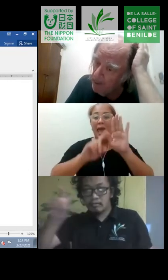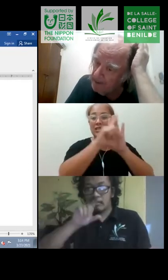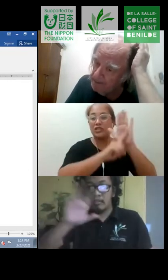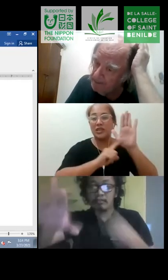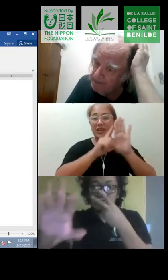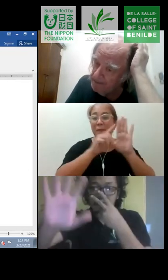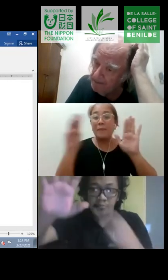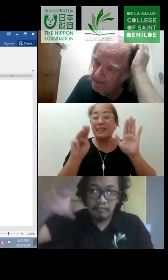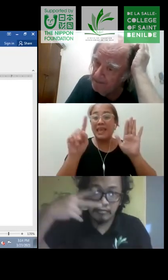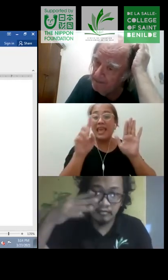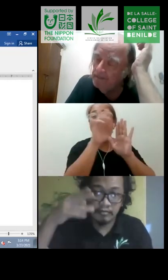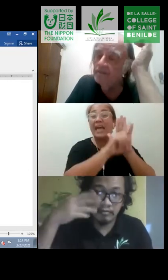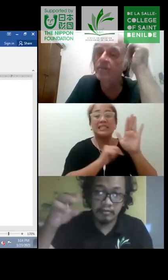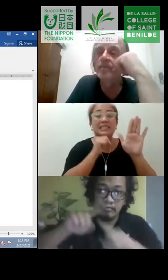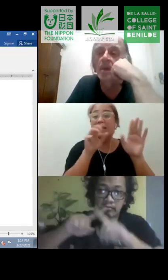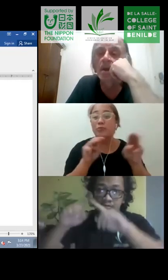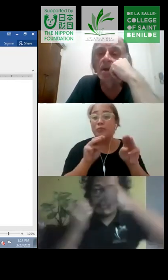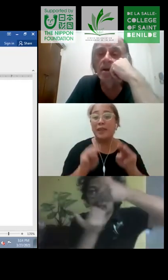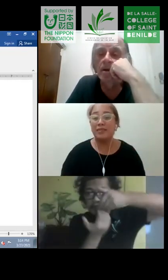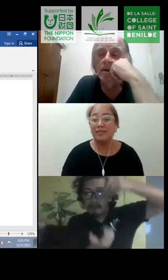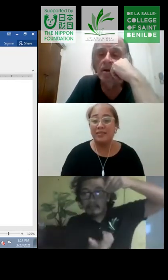by movement.